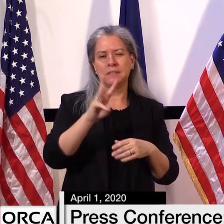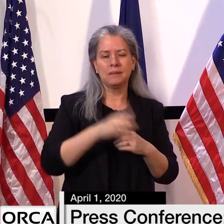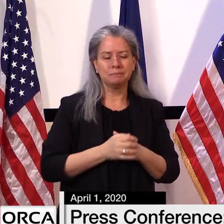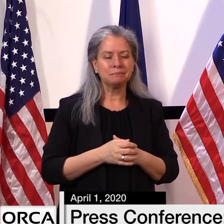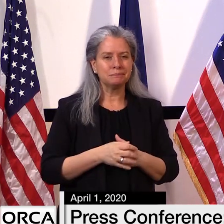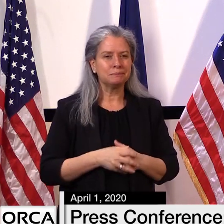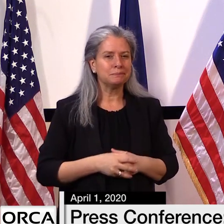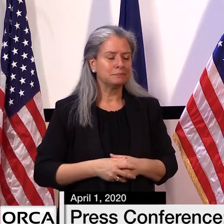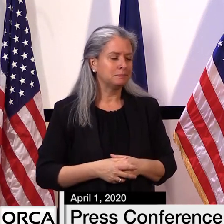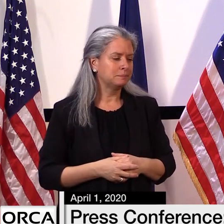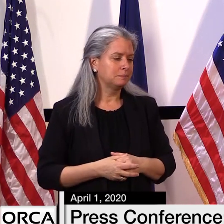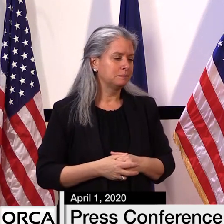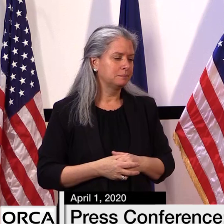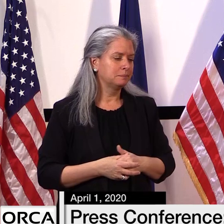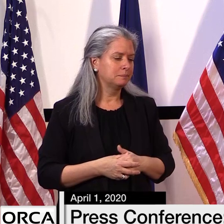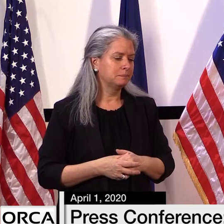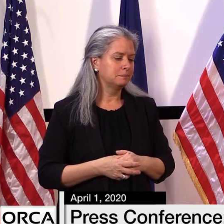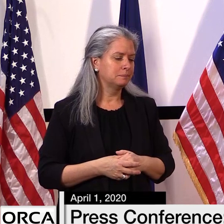previously.